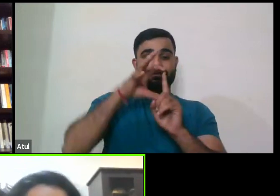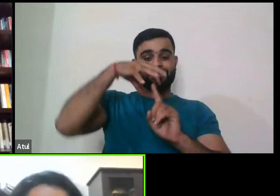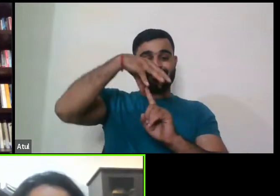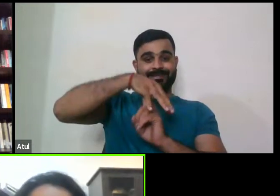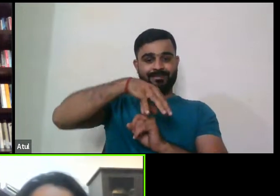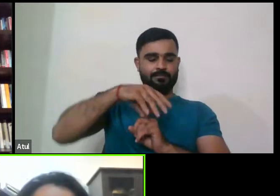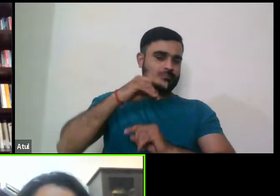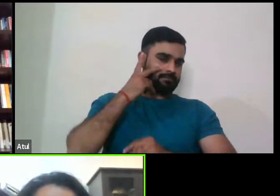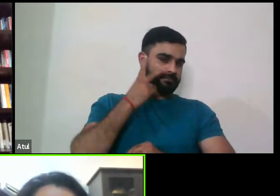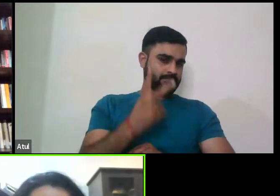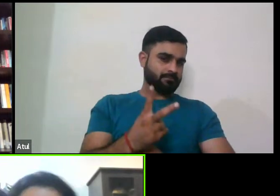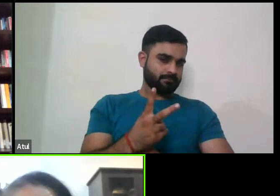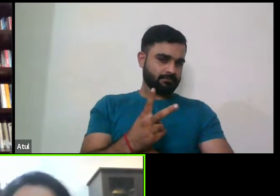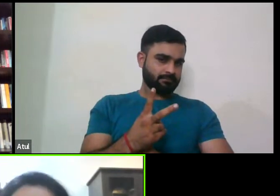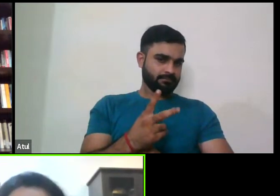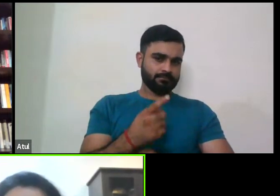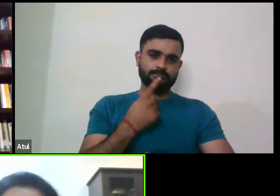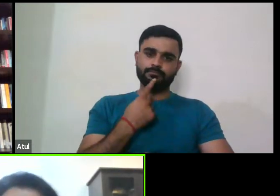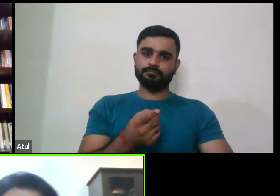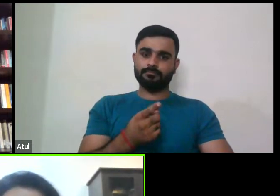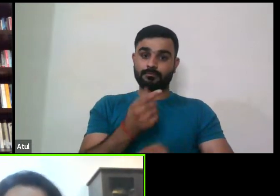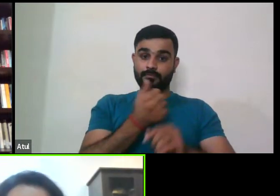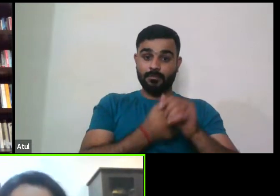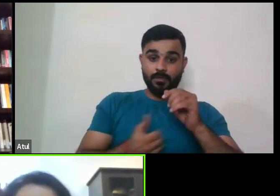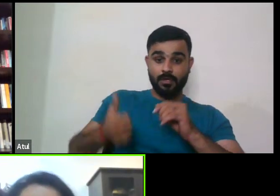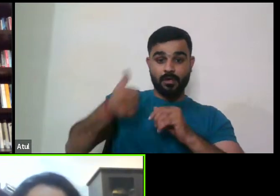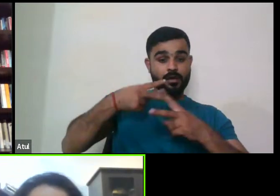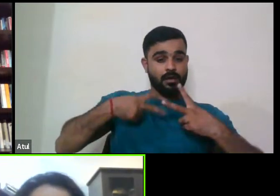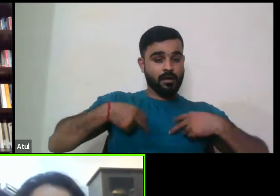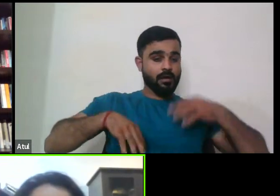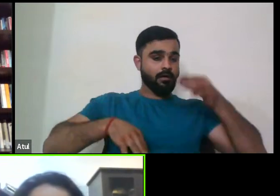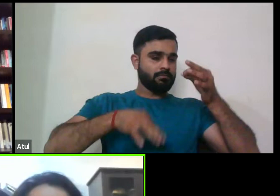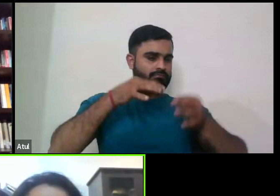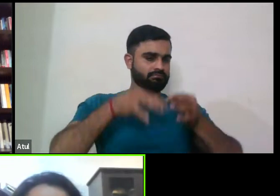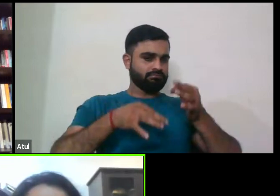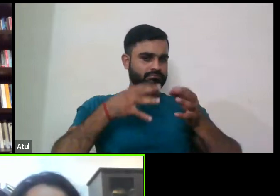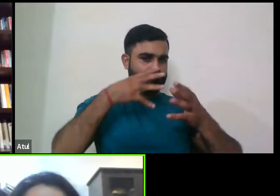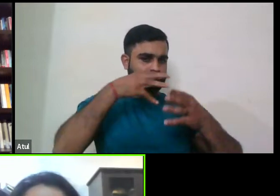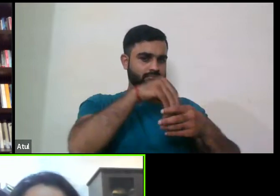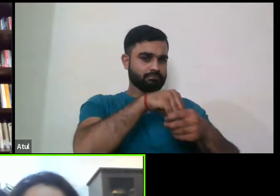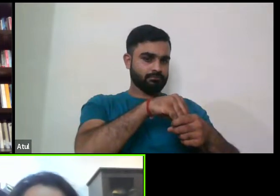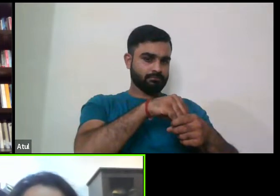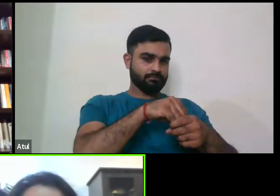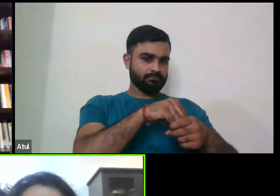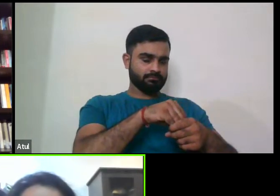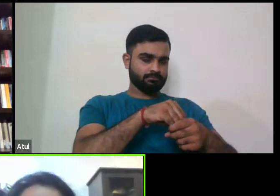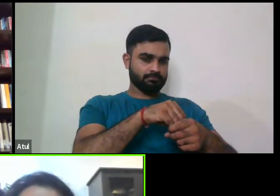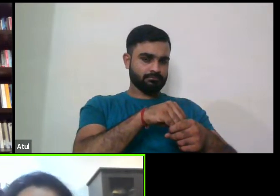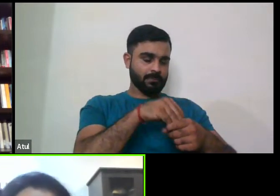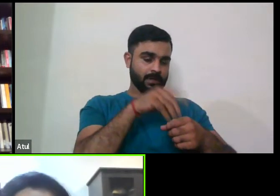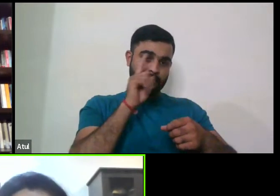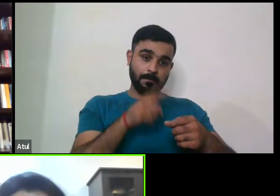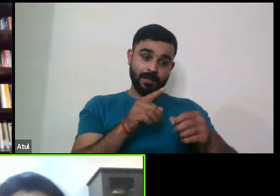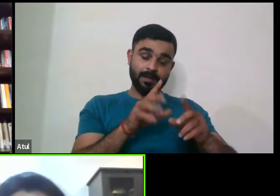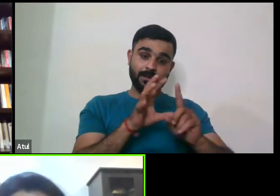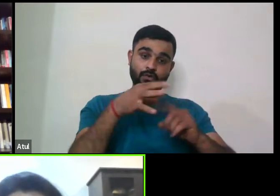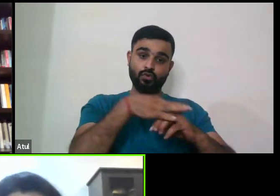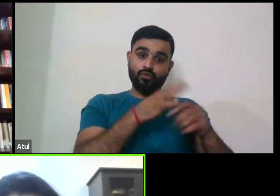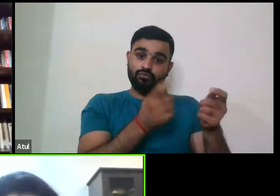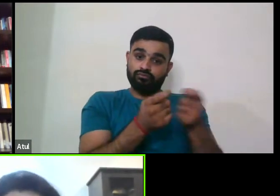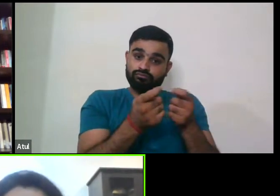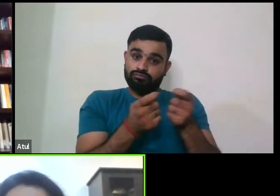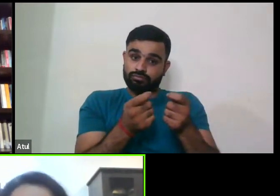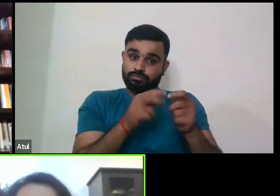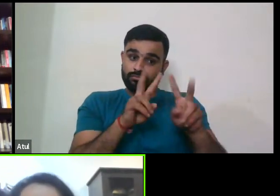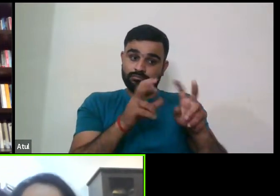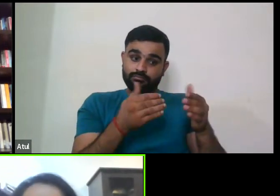you looking at, say, the senior most judges being mandated to handle only